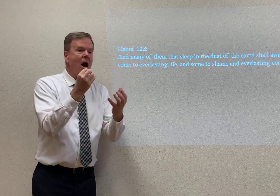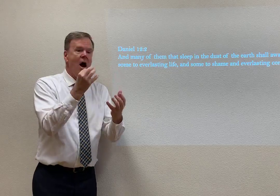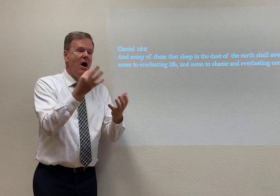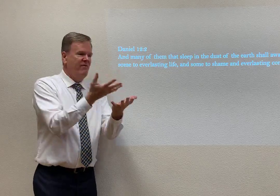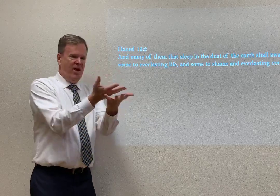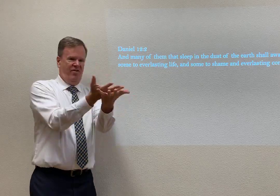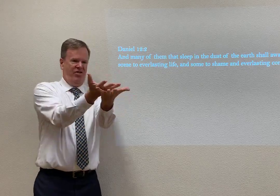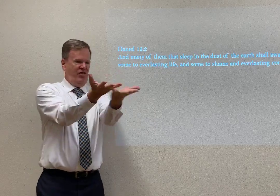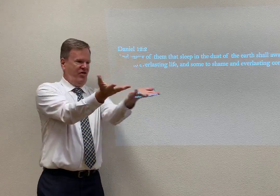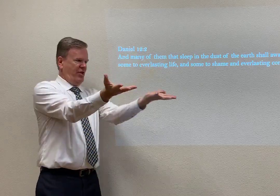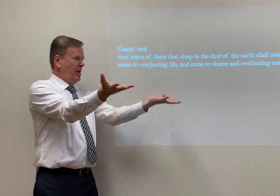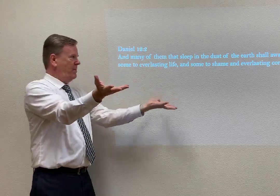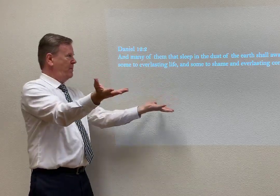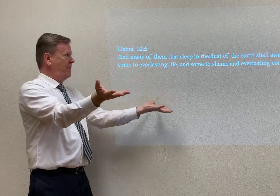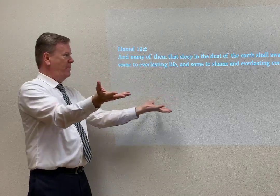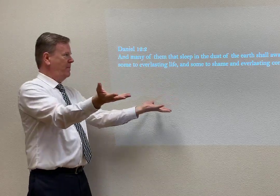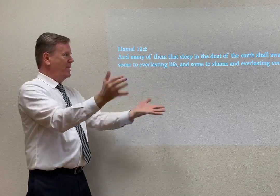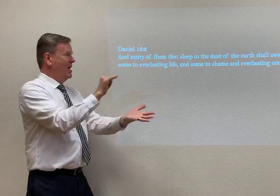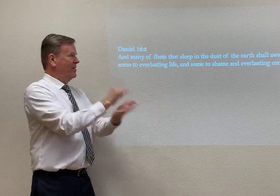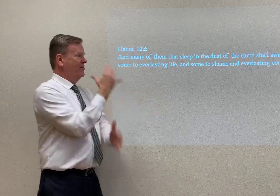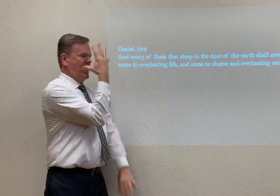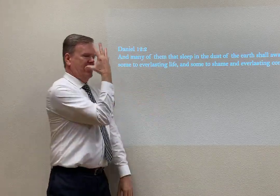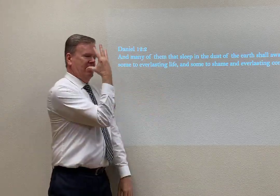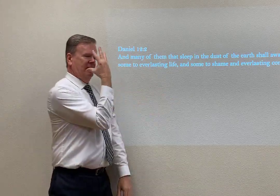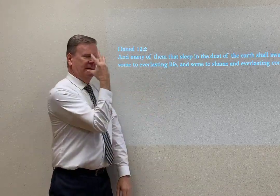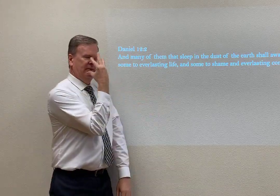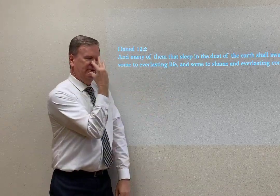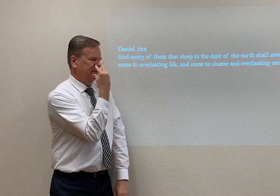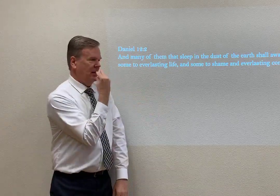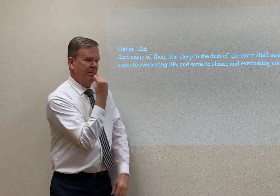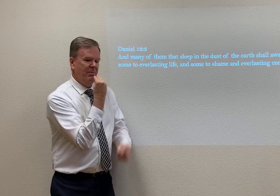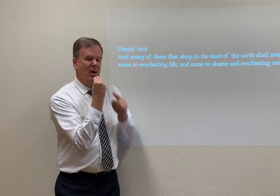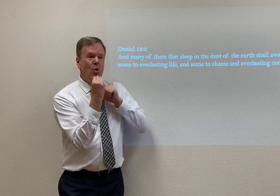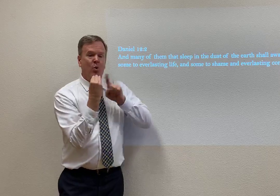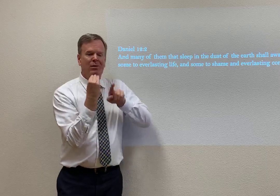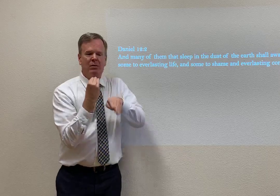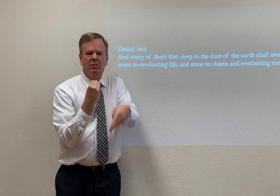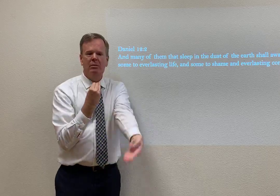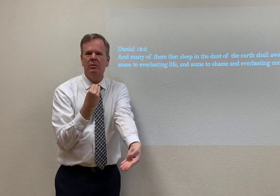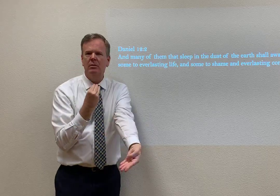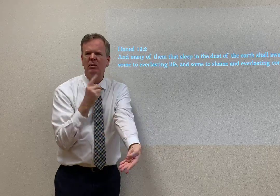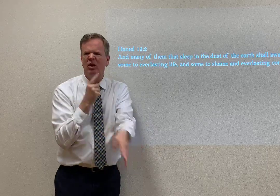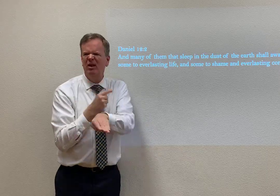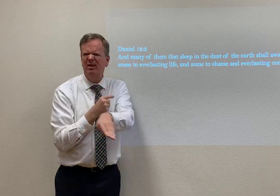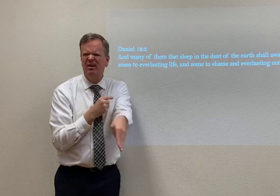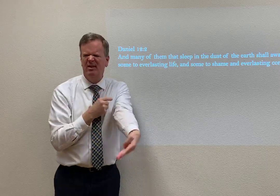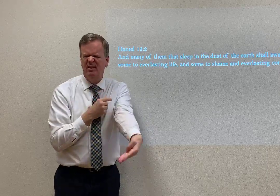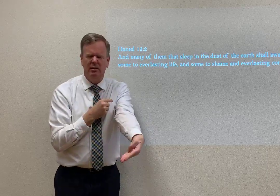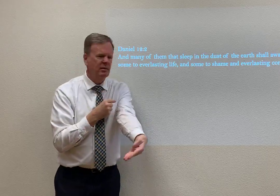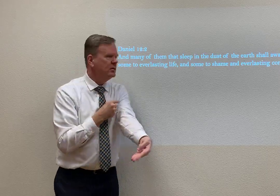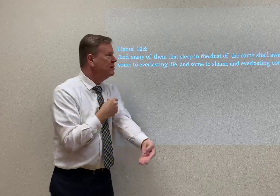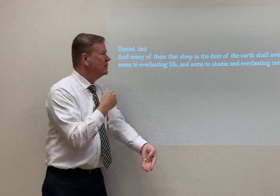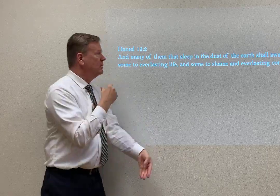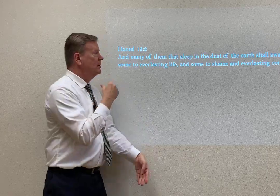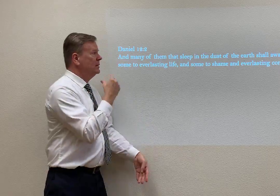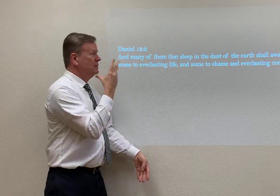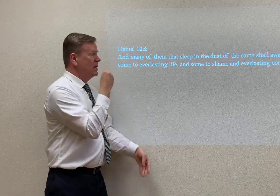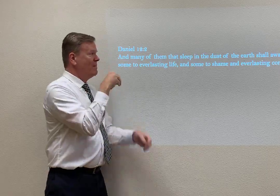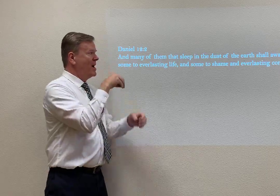Daniel 12, chapter 12, verse 2 reads, and many of them that sleep, which is speaking of who died,